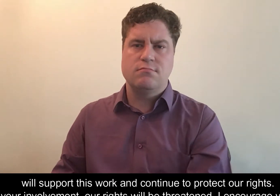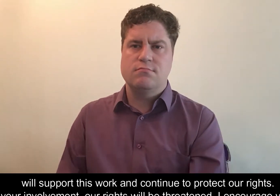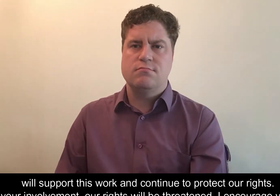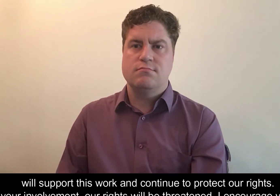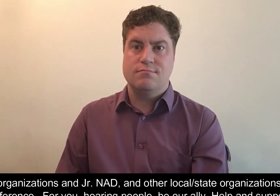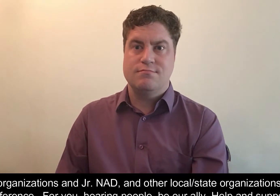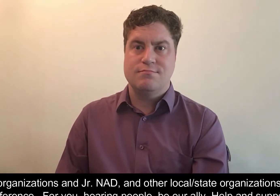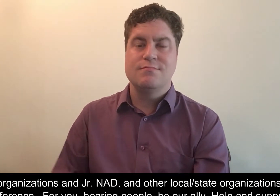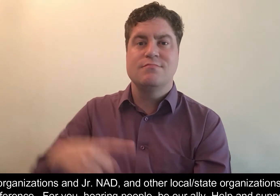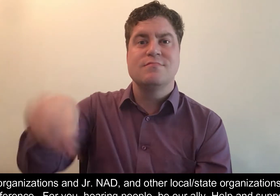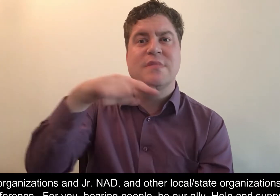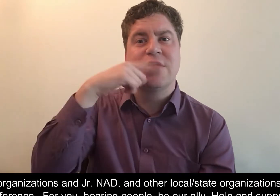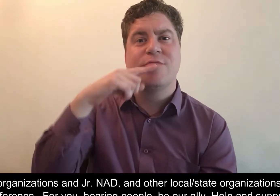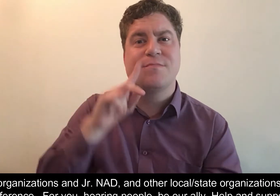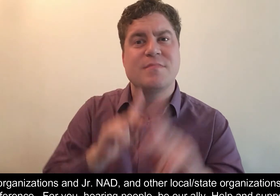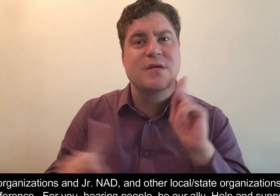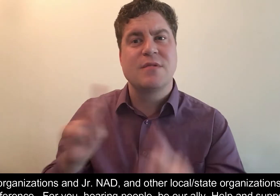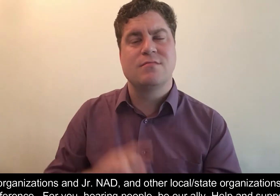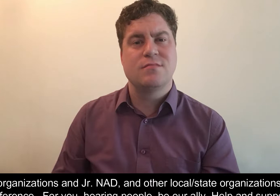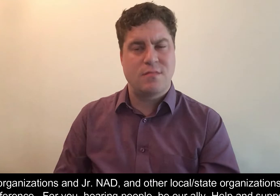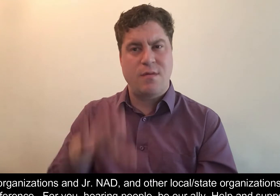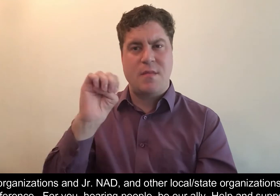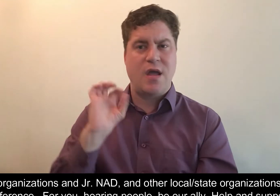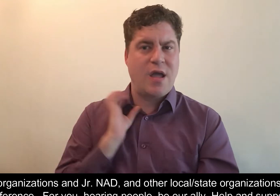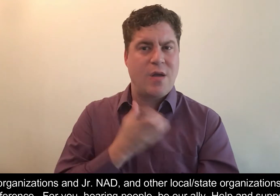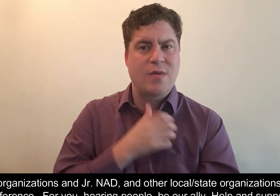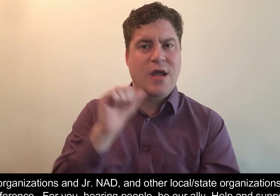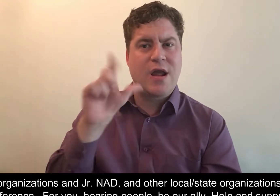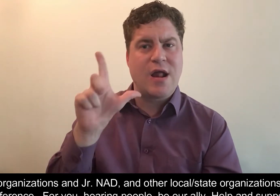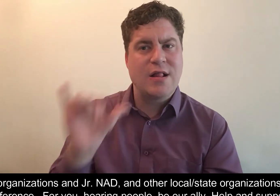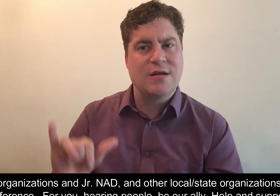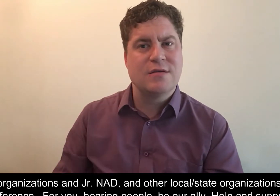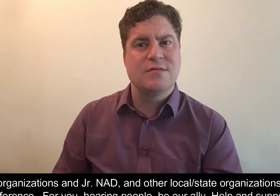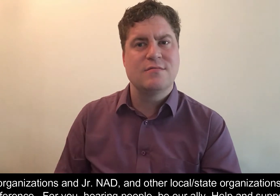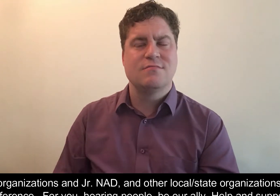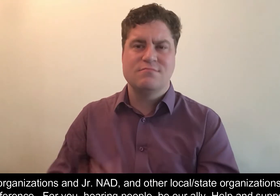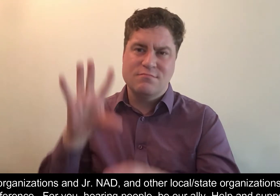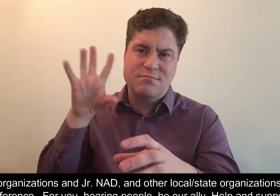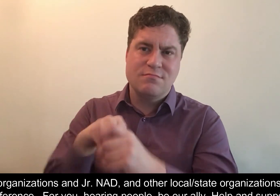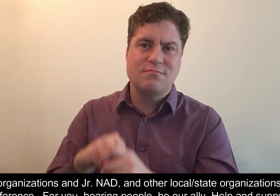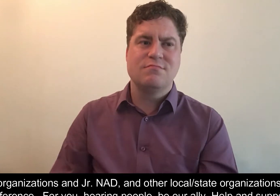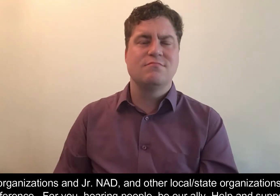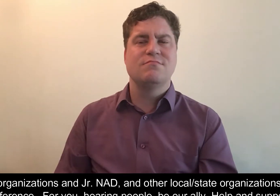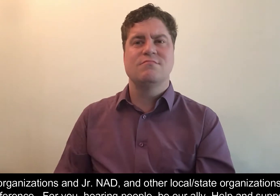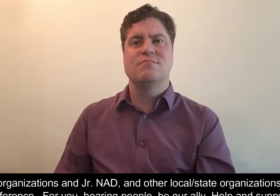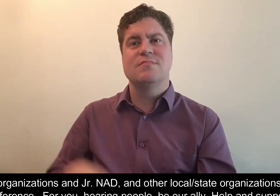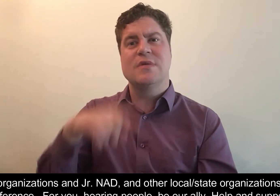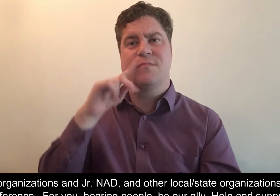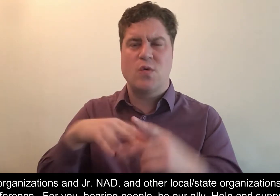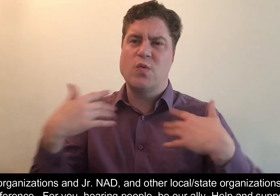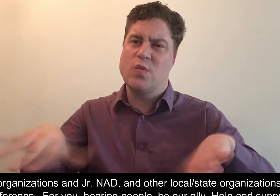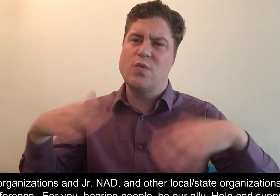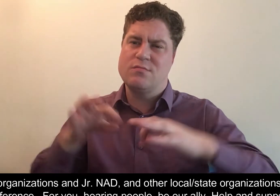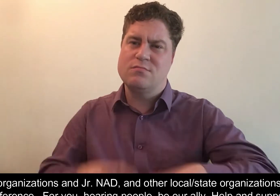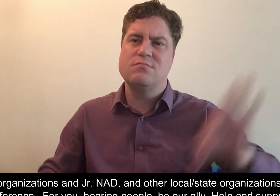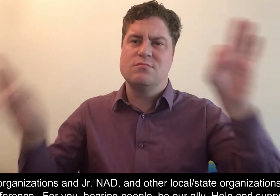Continue to be involved and be active. And then to you hearing people, be our allies, get